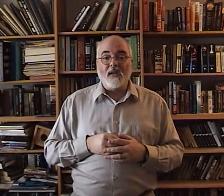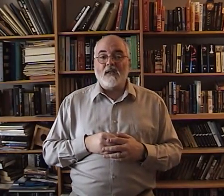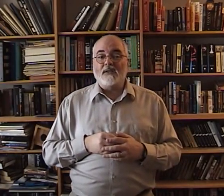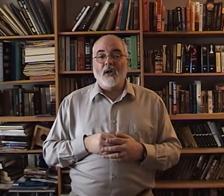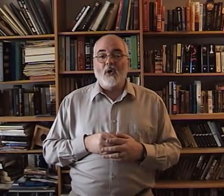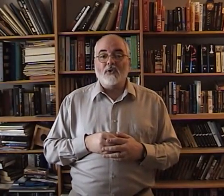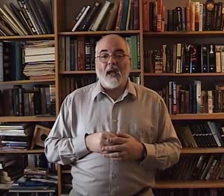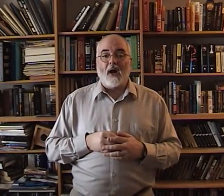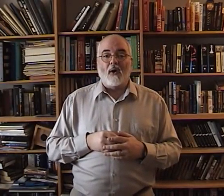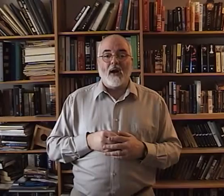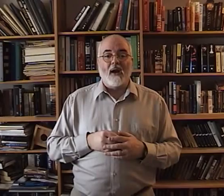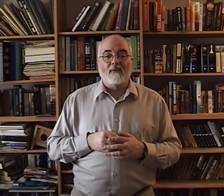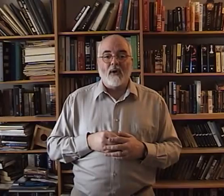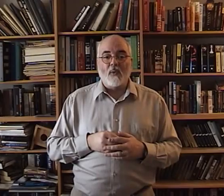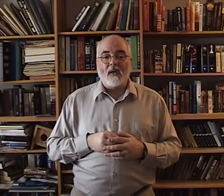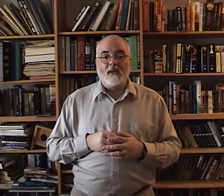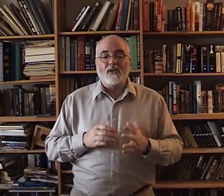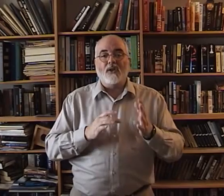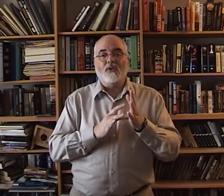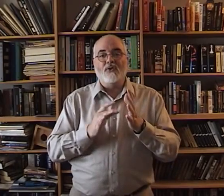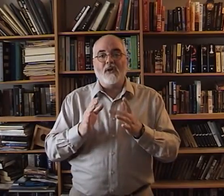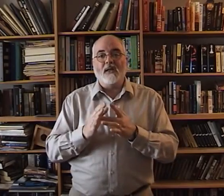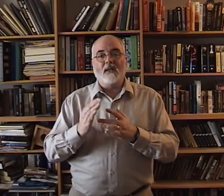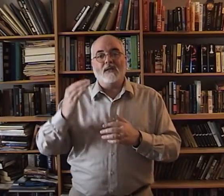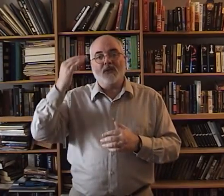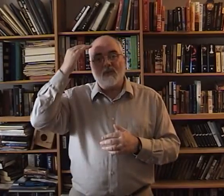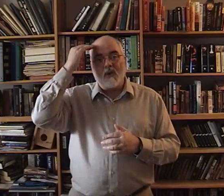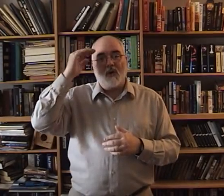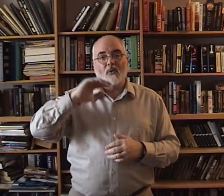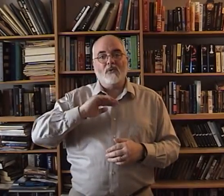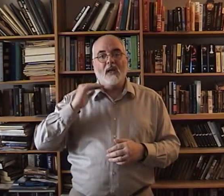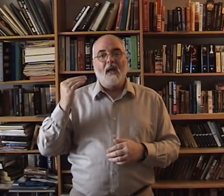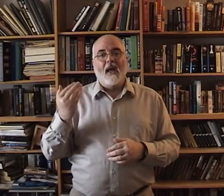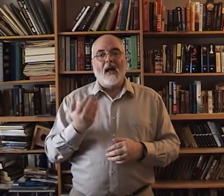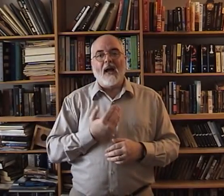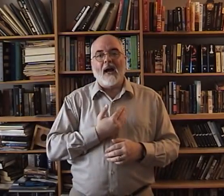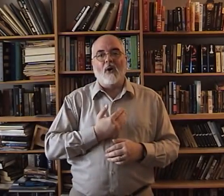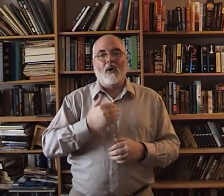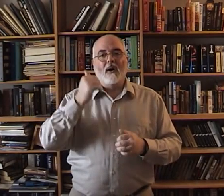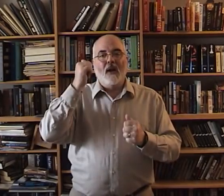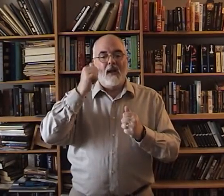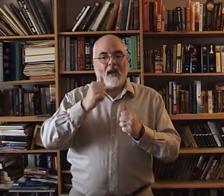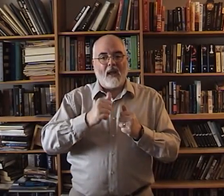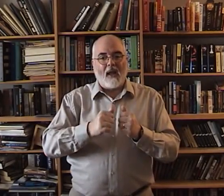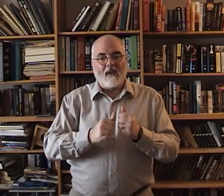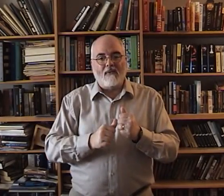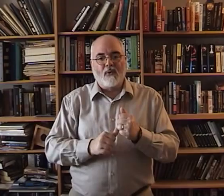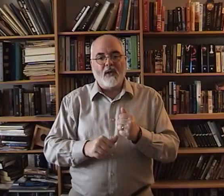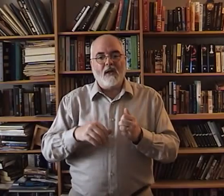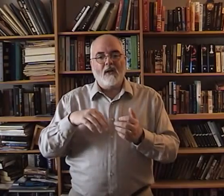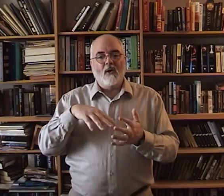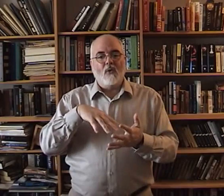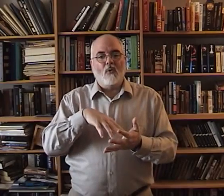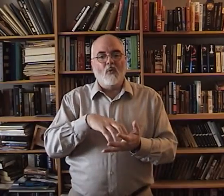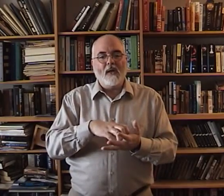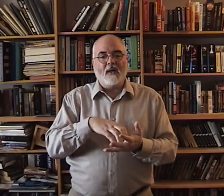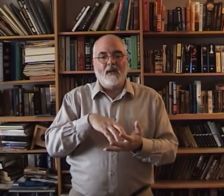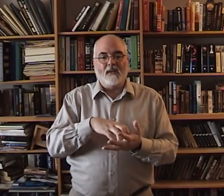Jesus knows our every weakness. Jesus knows our every weakness.